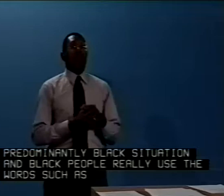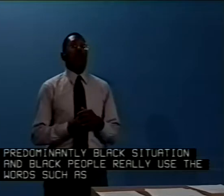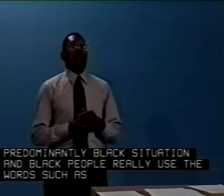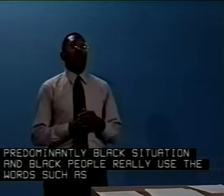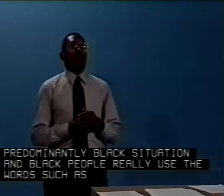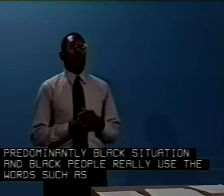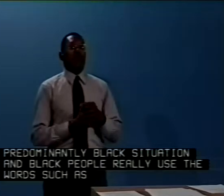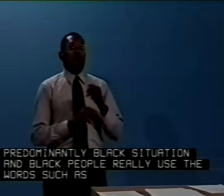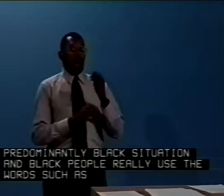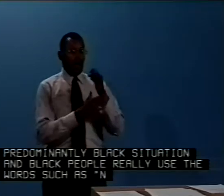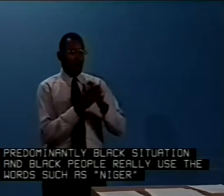people.